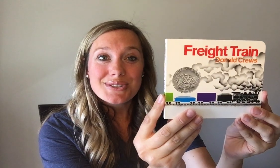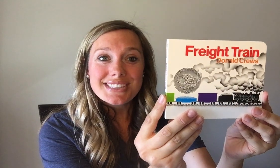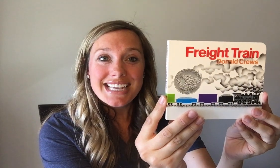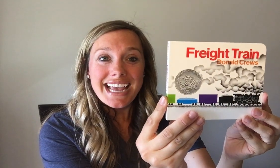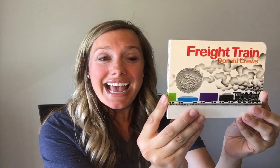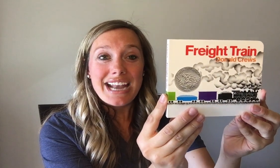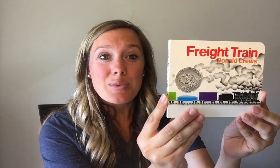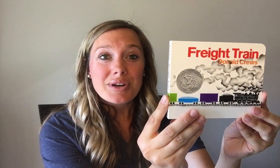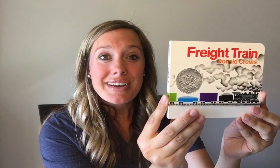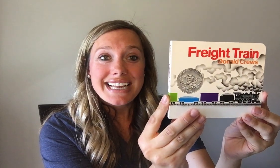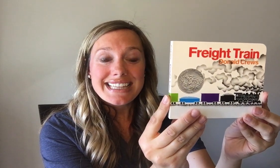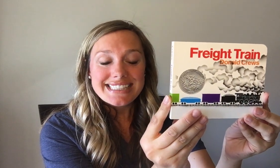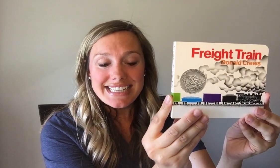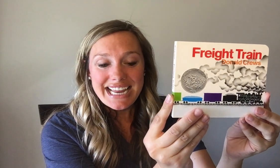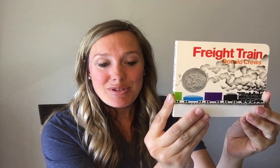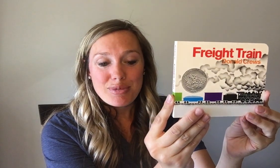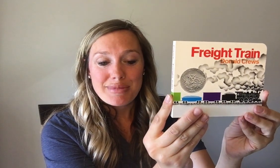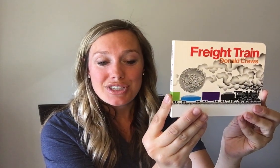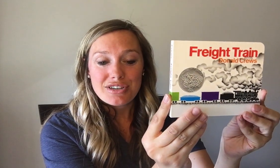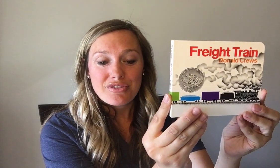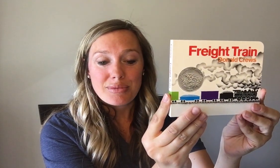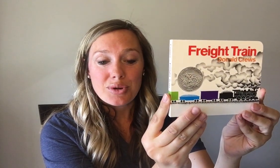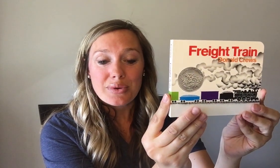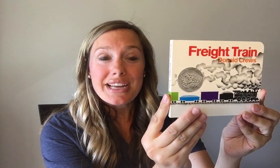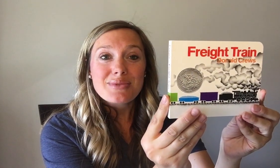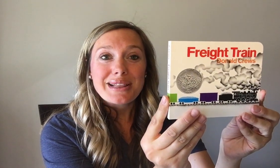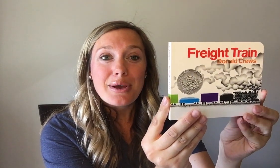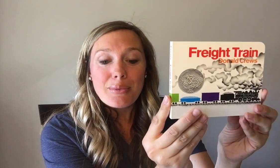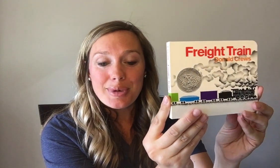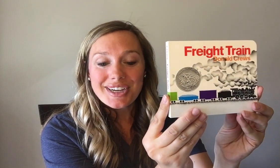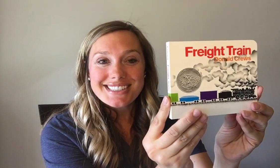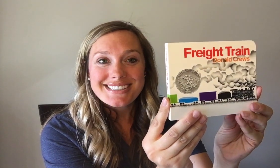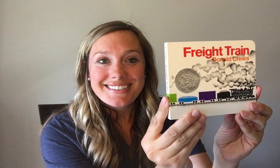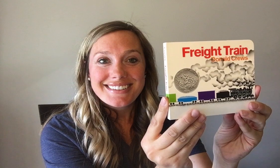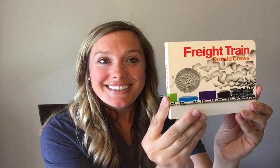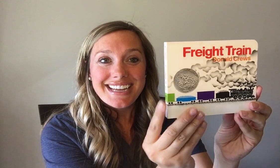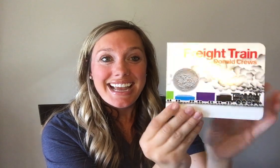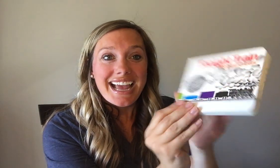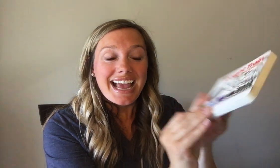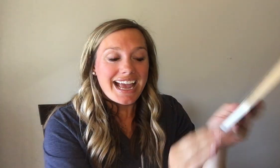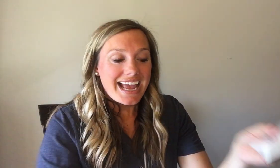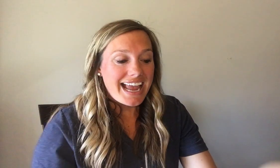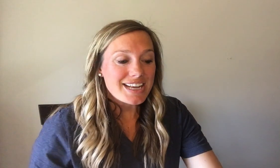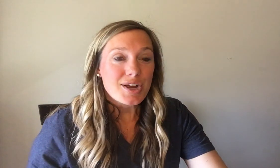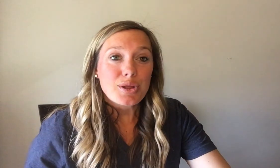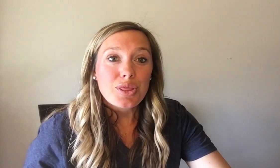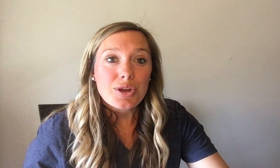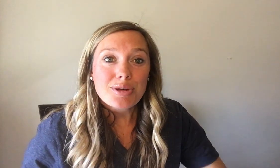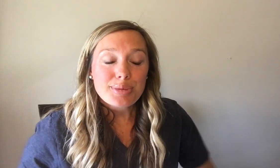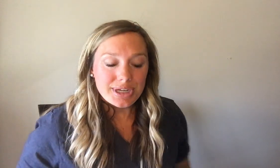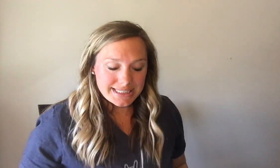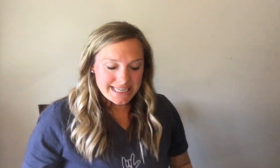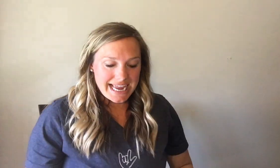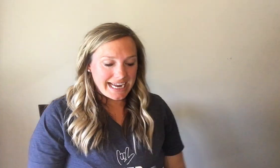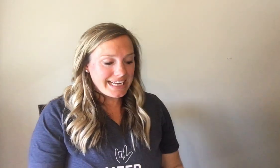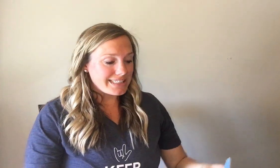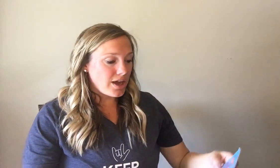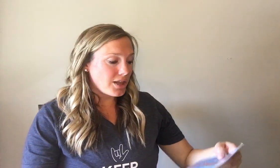Cruz. And we're reading this today with permission from Green Willow Books. And our third book today is all